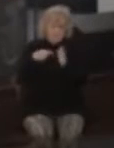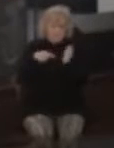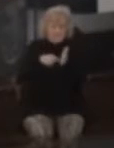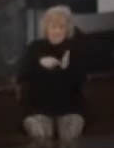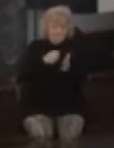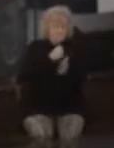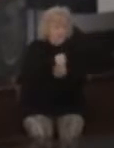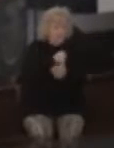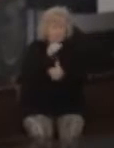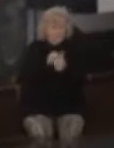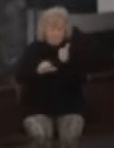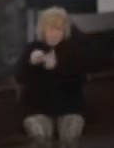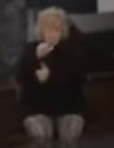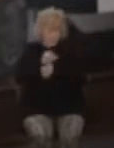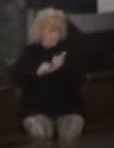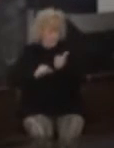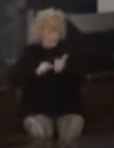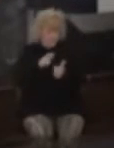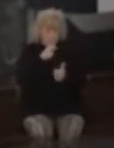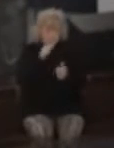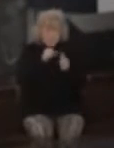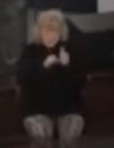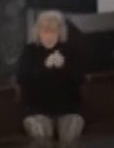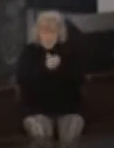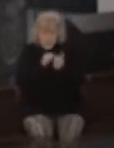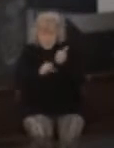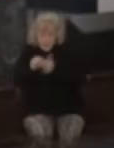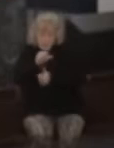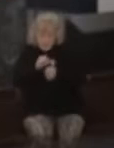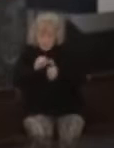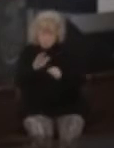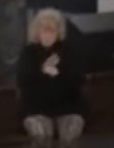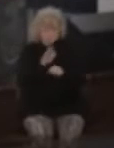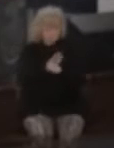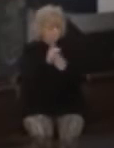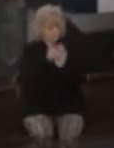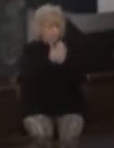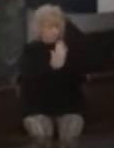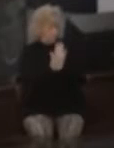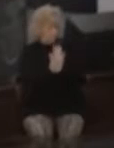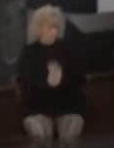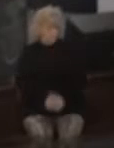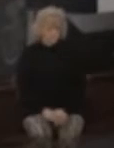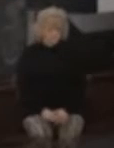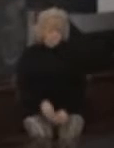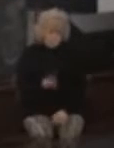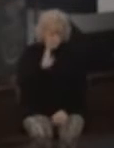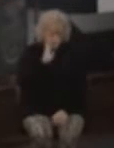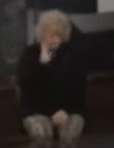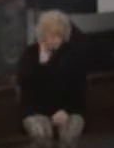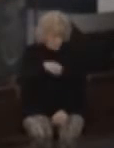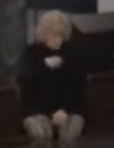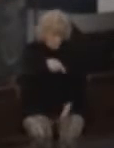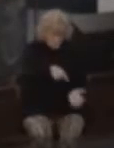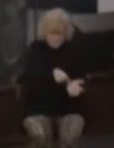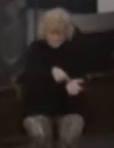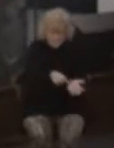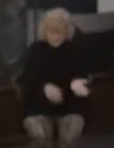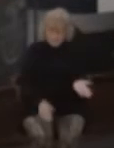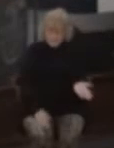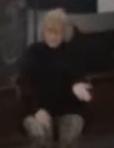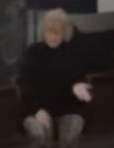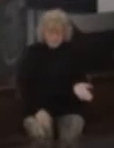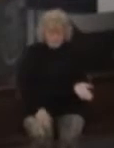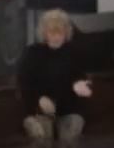one another. For whoever loves others has fulfilled the law. Did you know that you had a debt? I